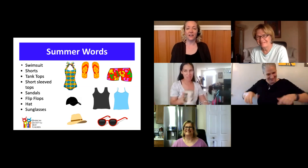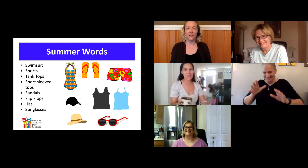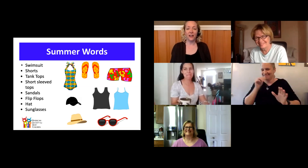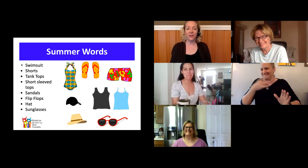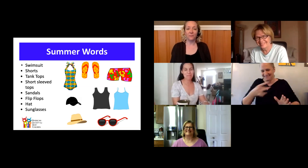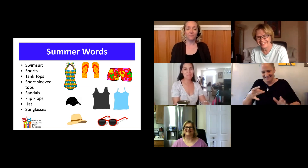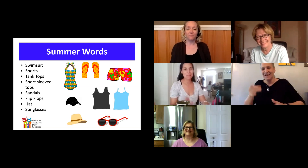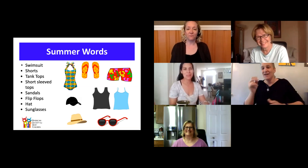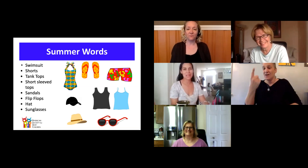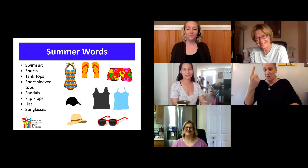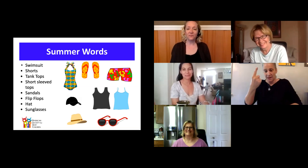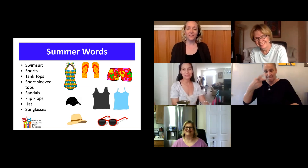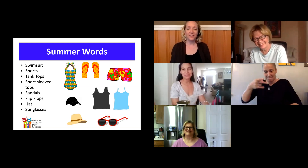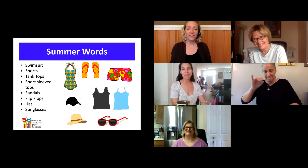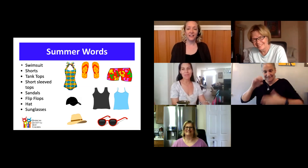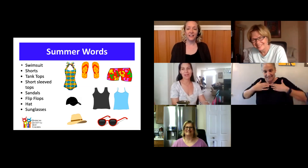Not